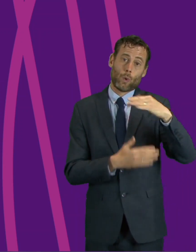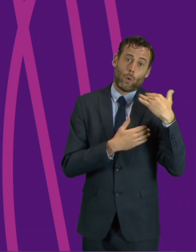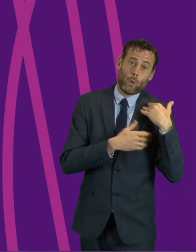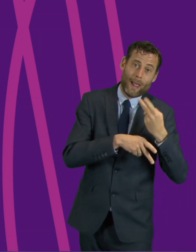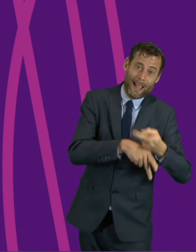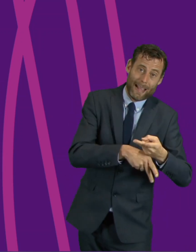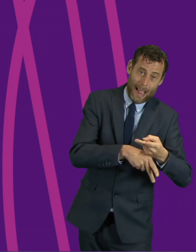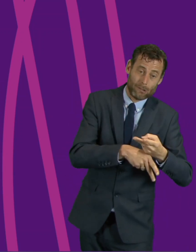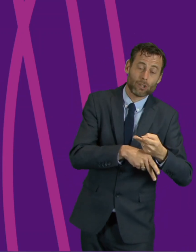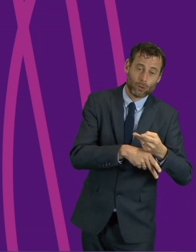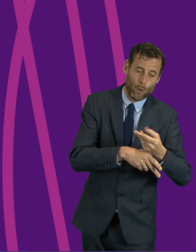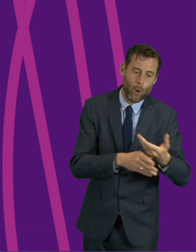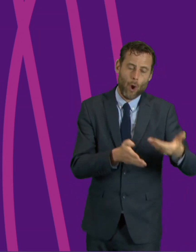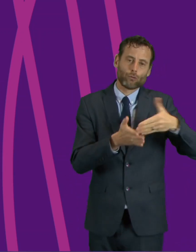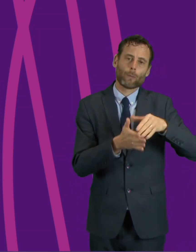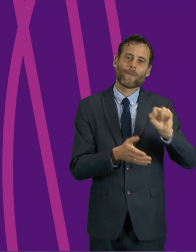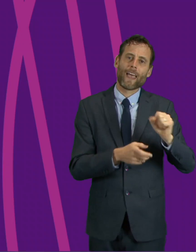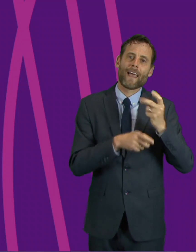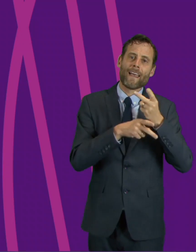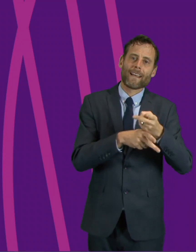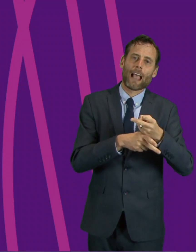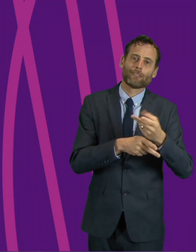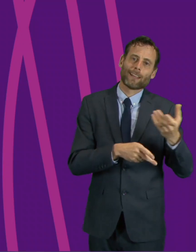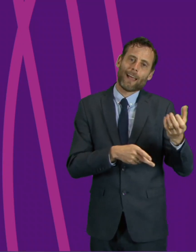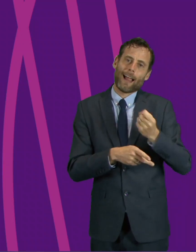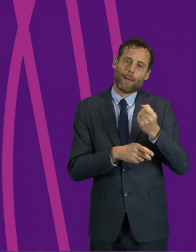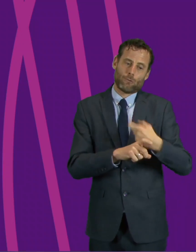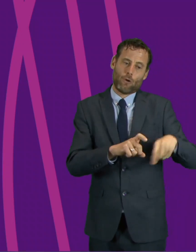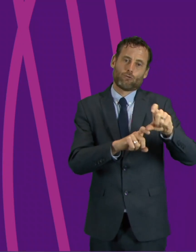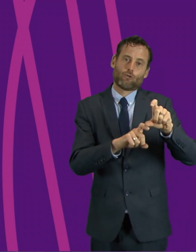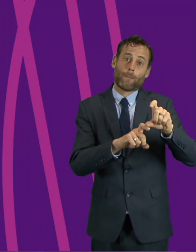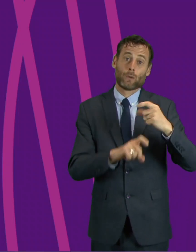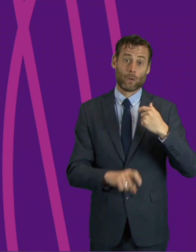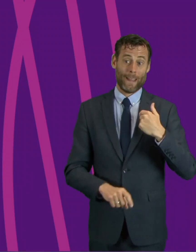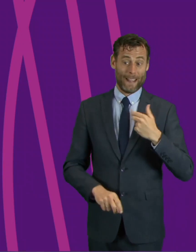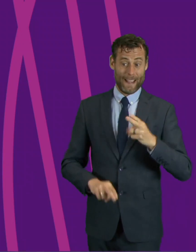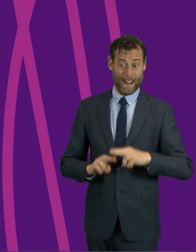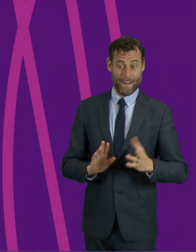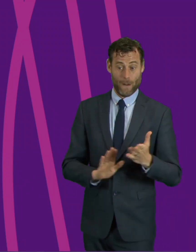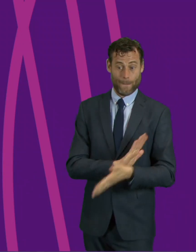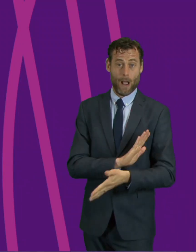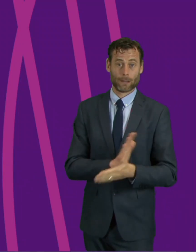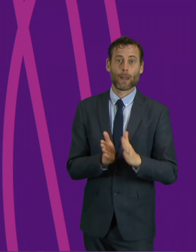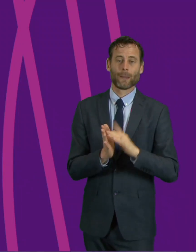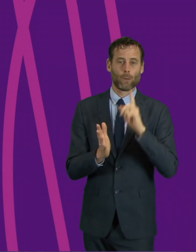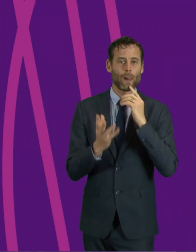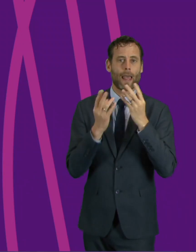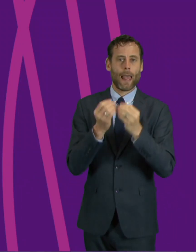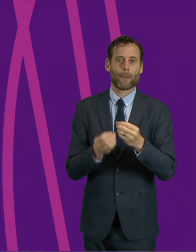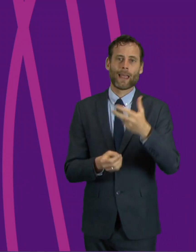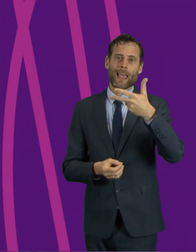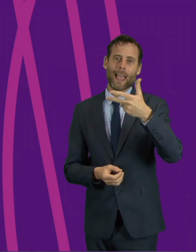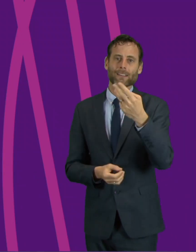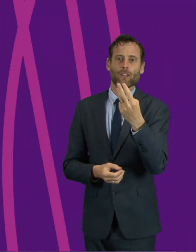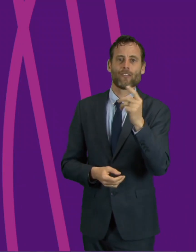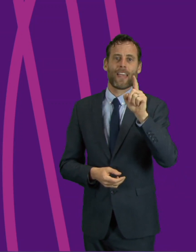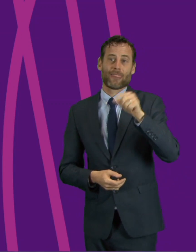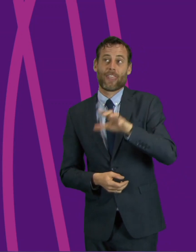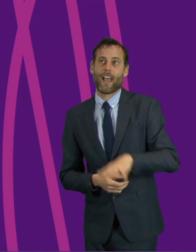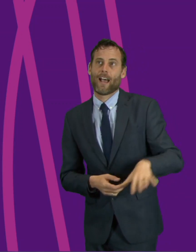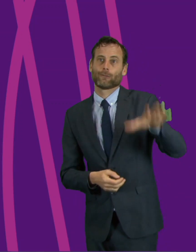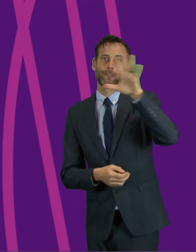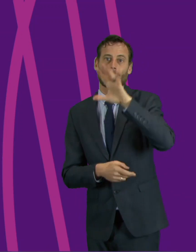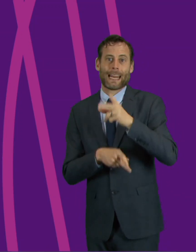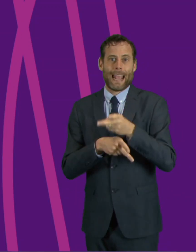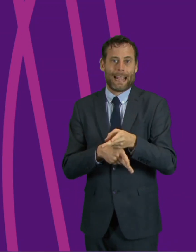allowance supplement. And if Parliament passes that, as I hope and expect it will, that will support around 83,000 carers and